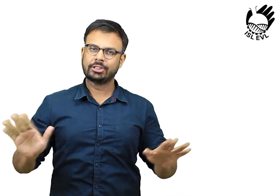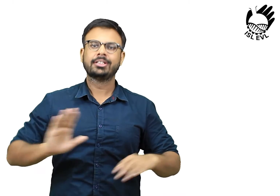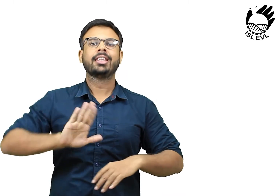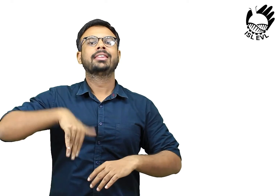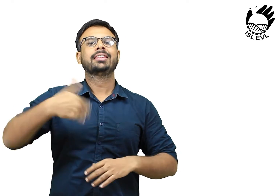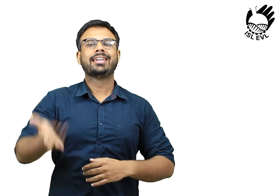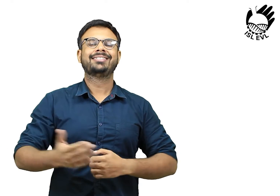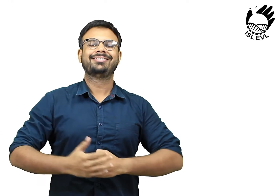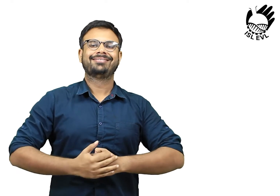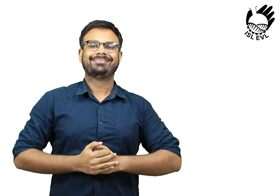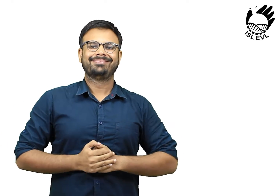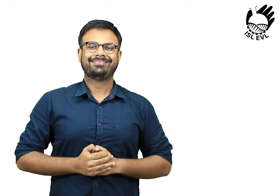into a triangle,